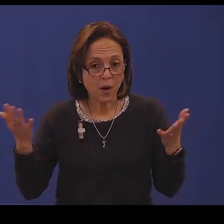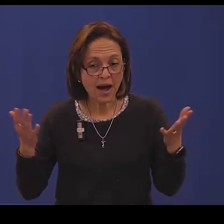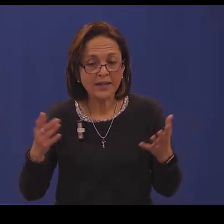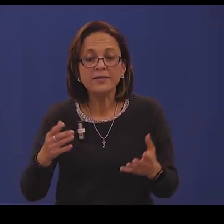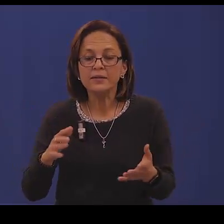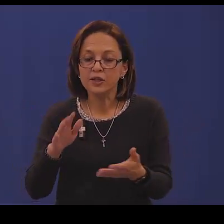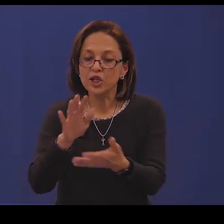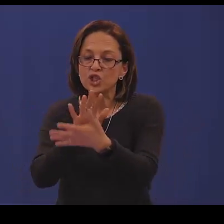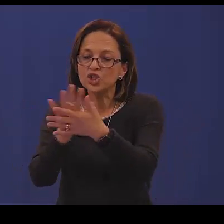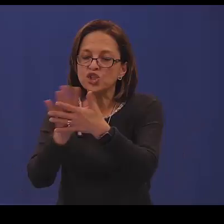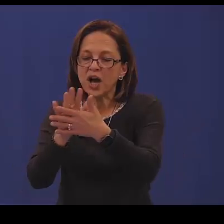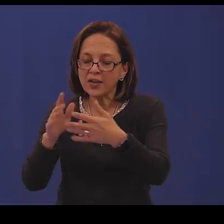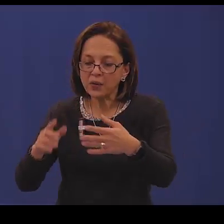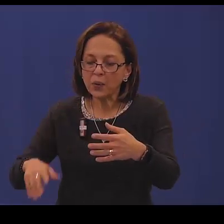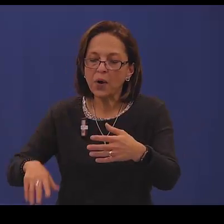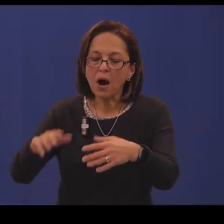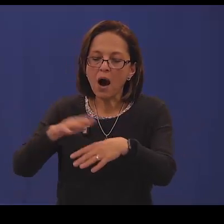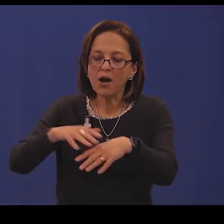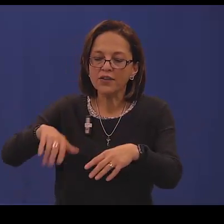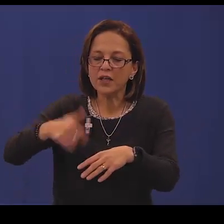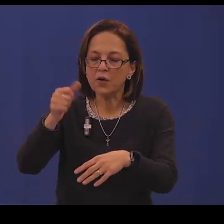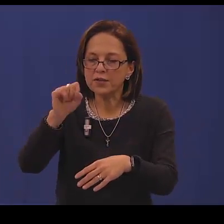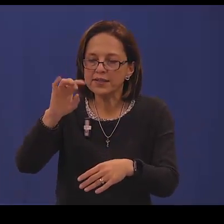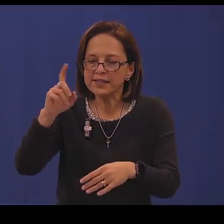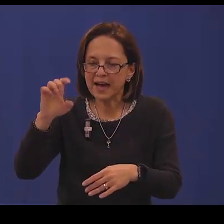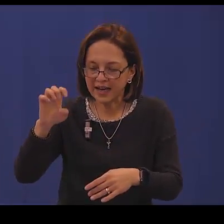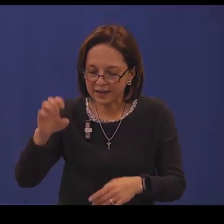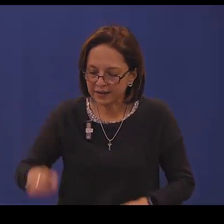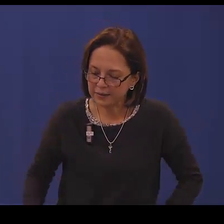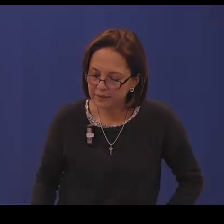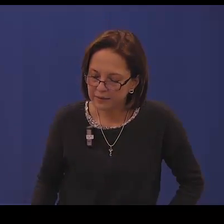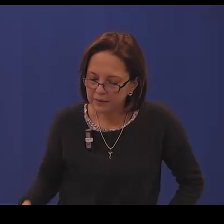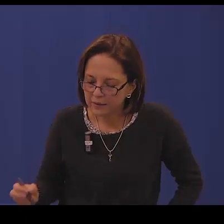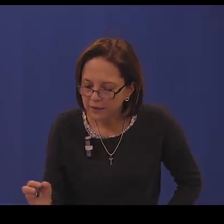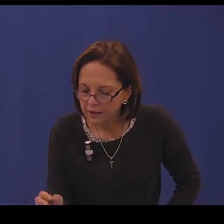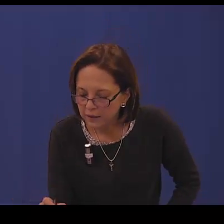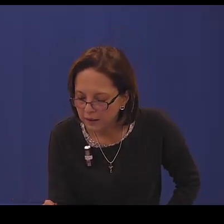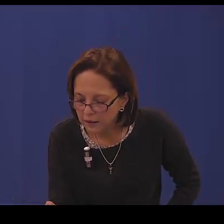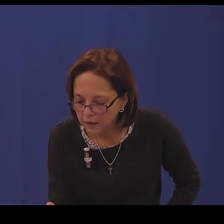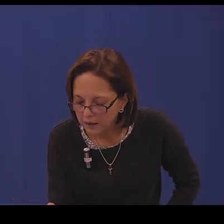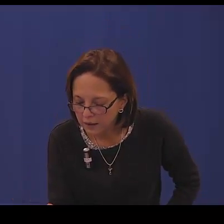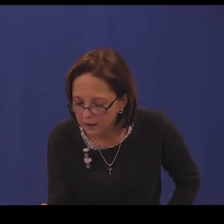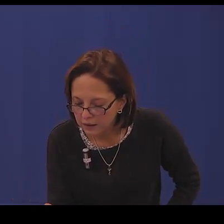Means what? Shadow on the other side.